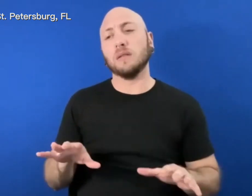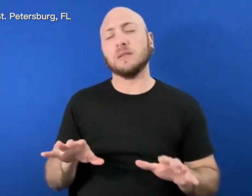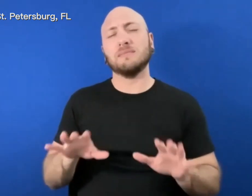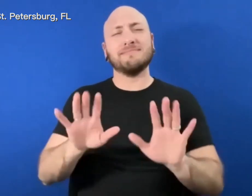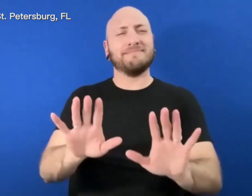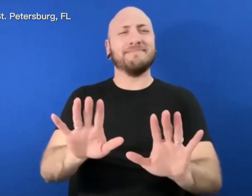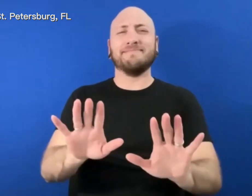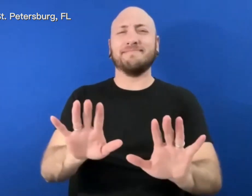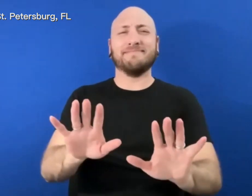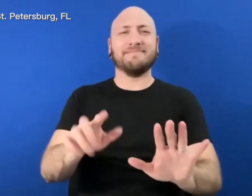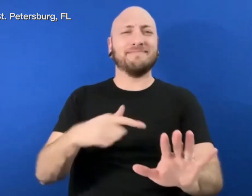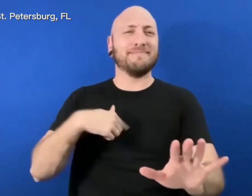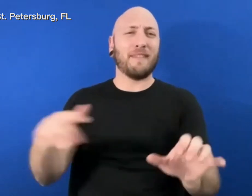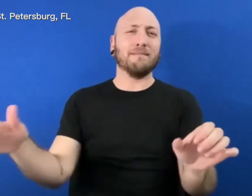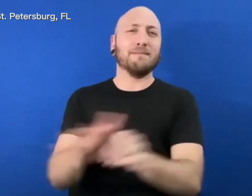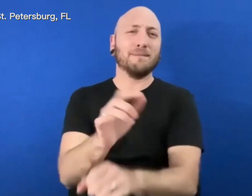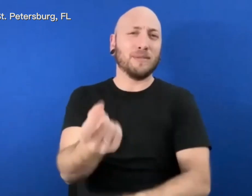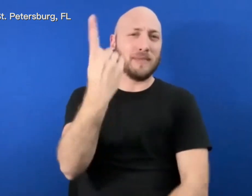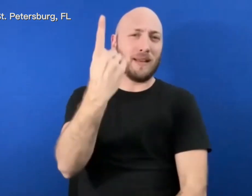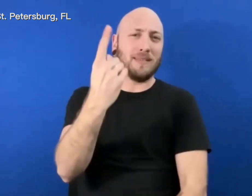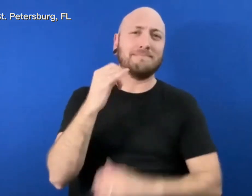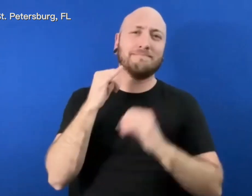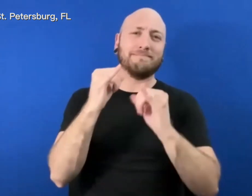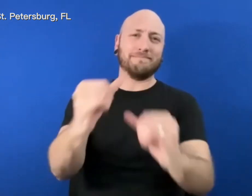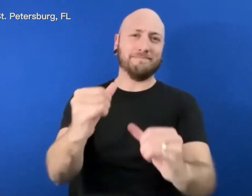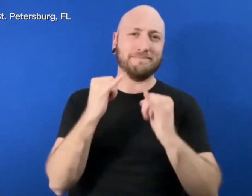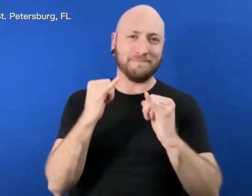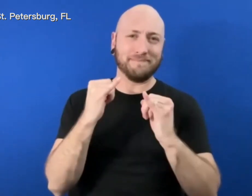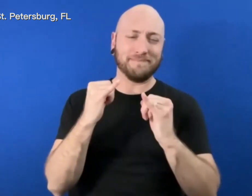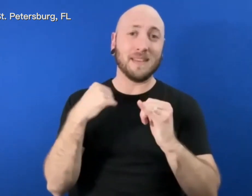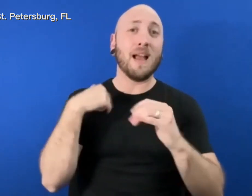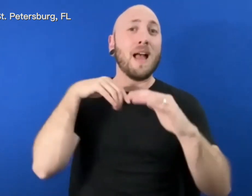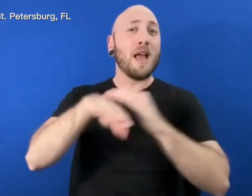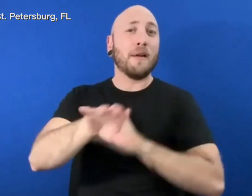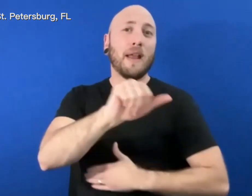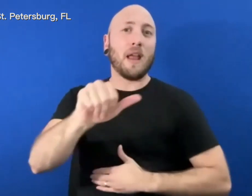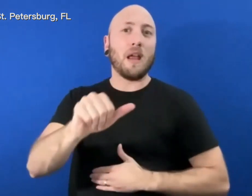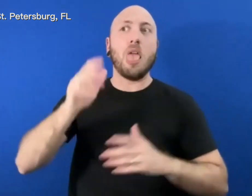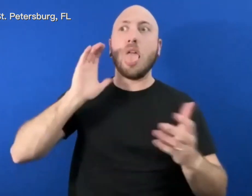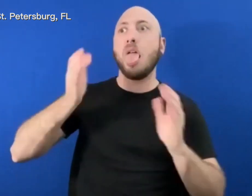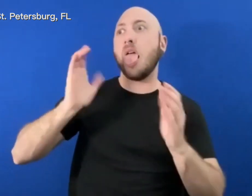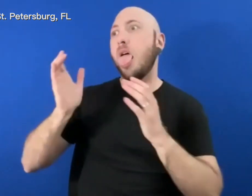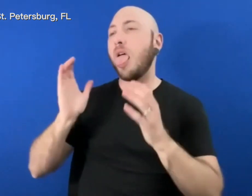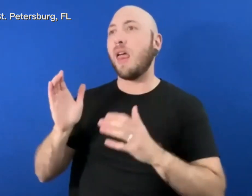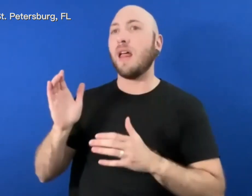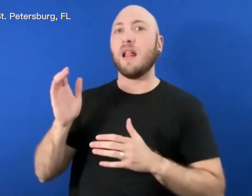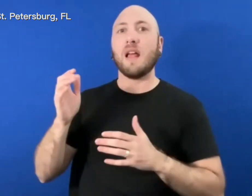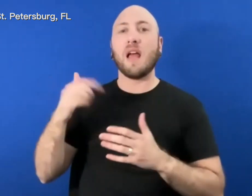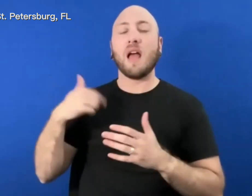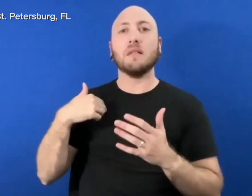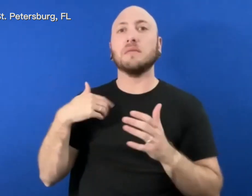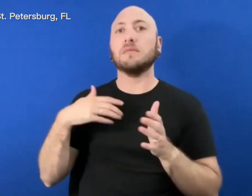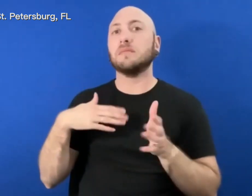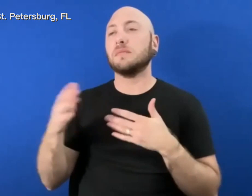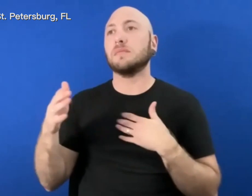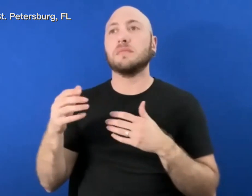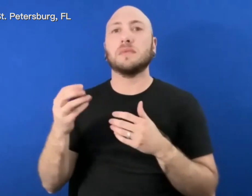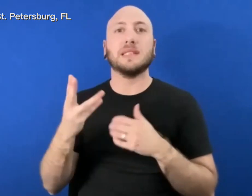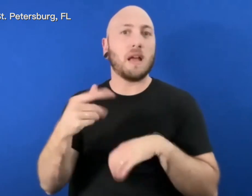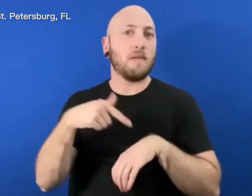felt like that before. I've compared myself to everybody in these rooms. I've gone back out. I've done more research and development, and let me tell you